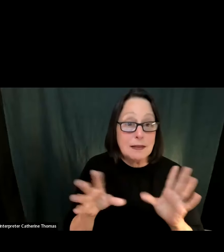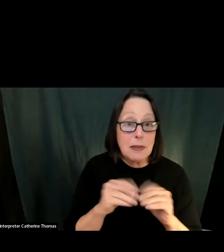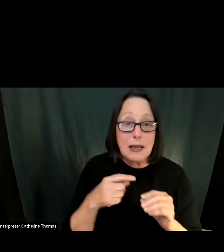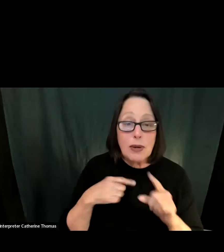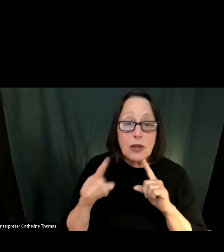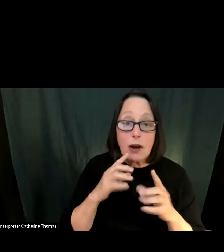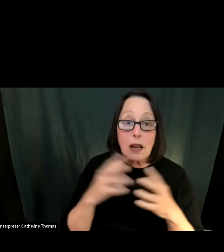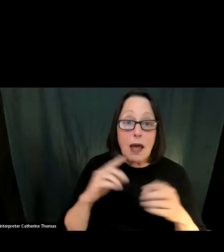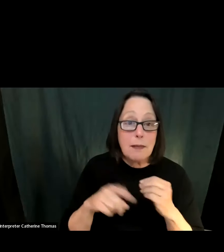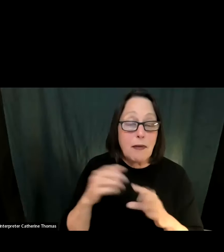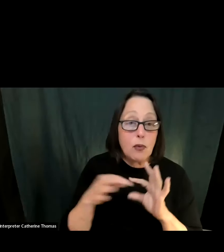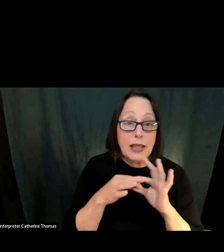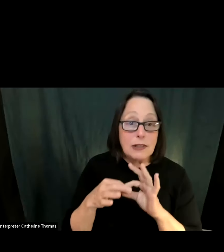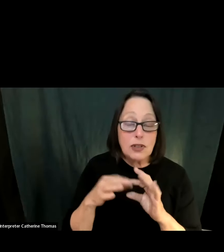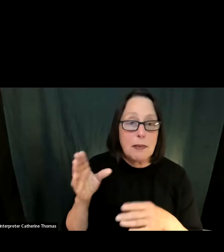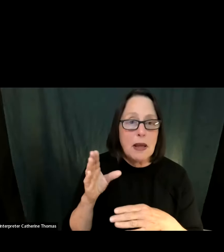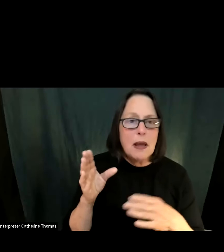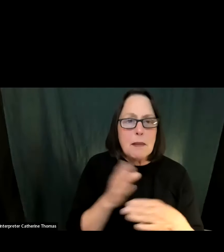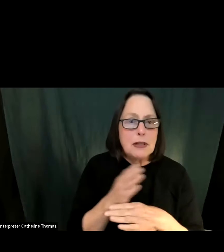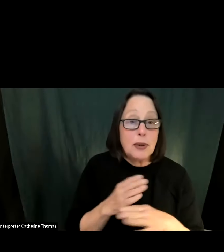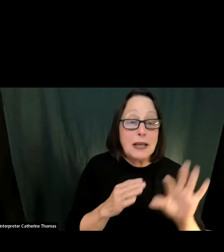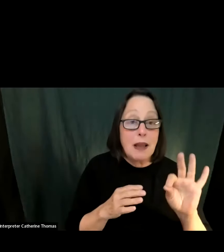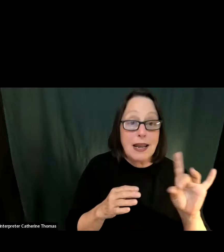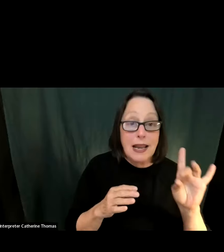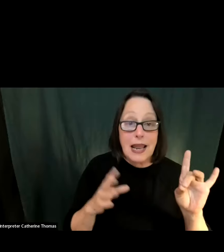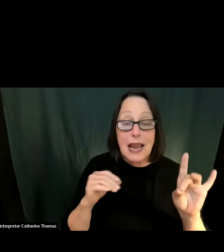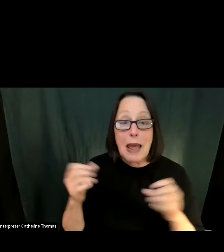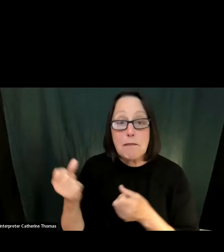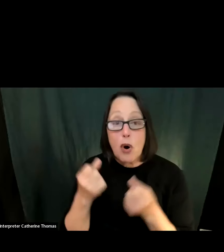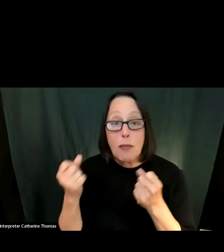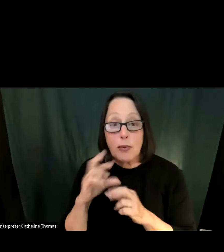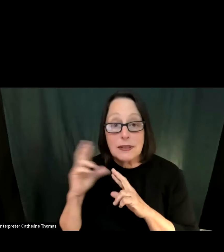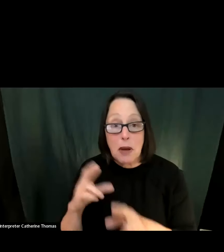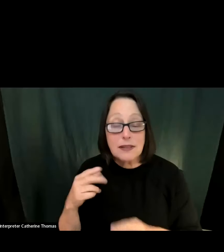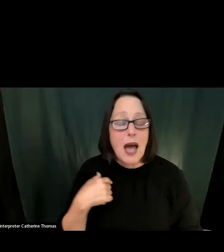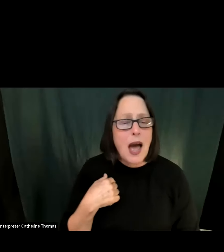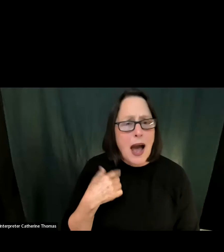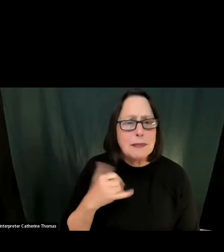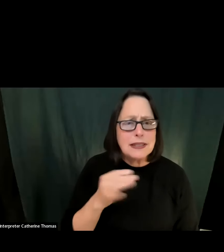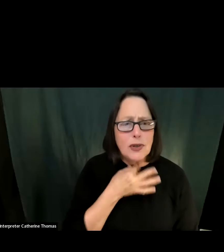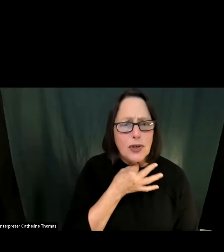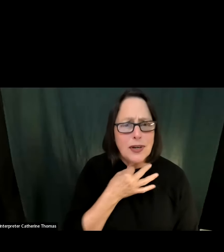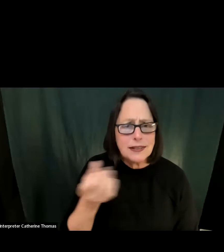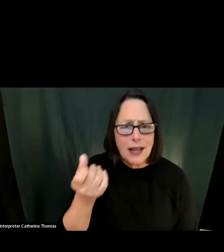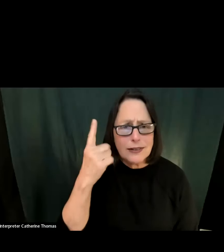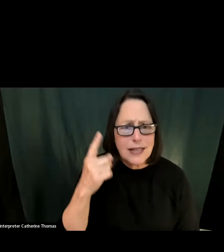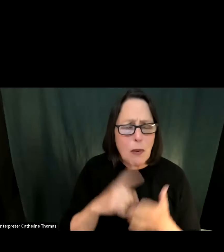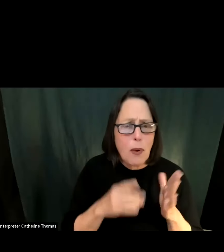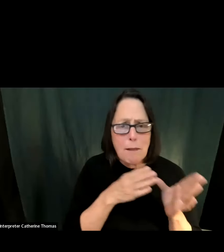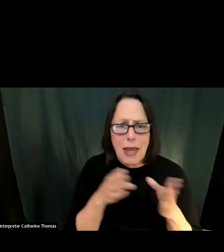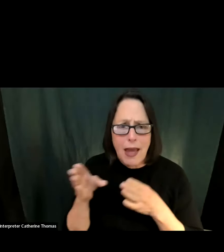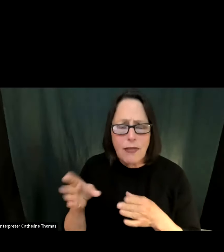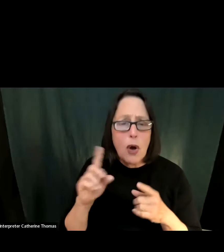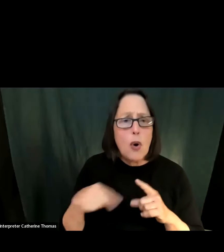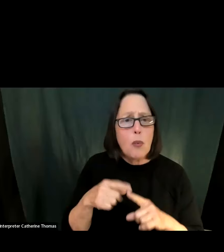about the relationship between 988 and mobile response. So I'm still very curious about understanding the pathways and what happens when